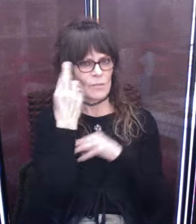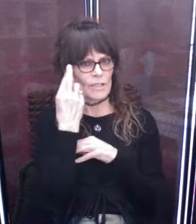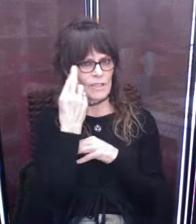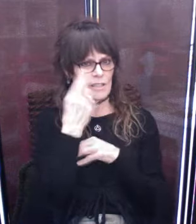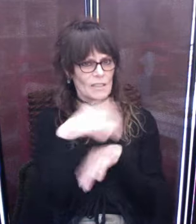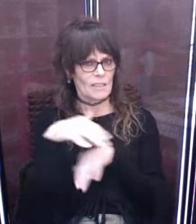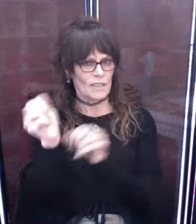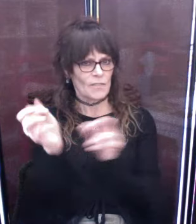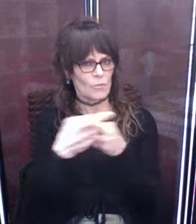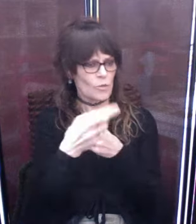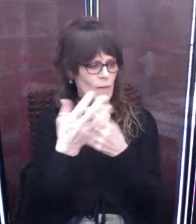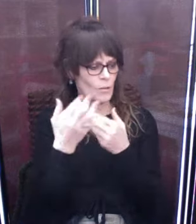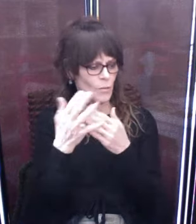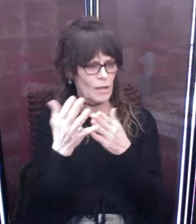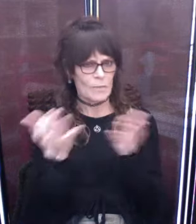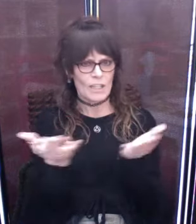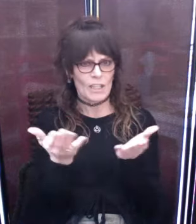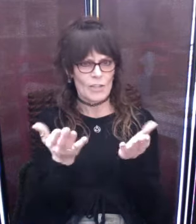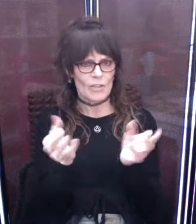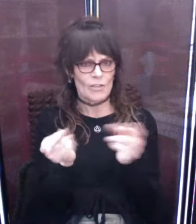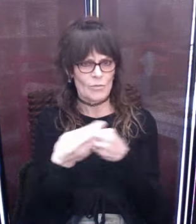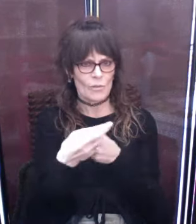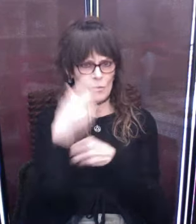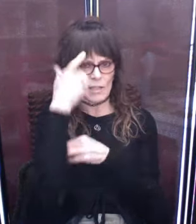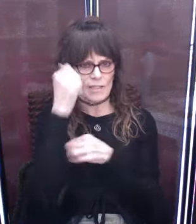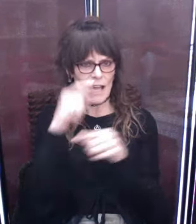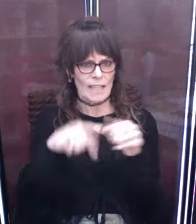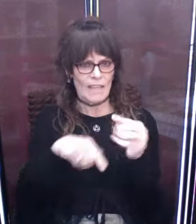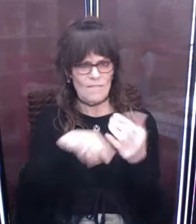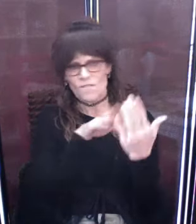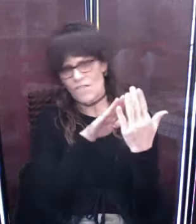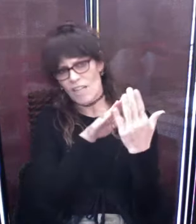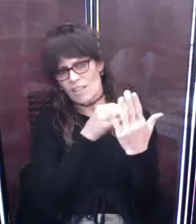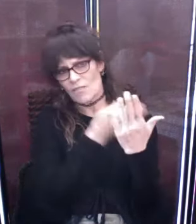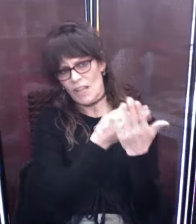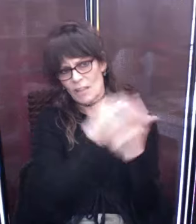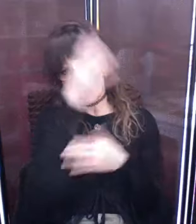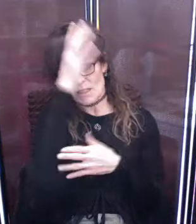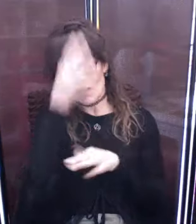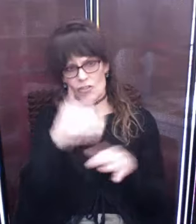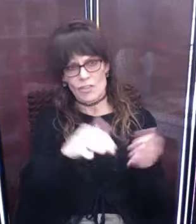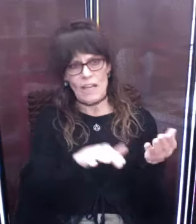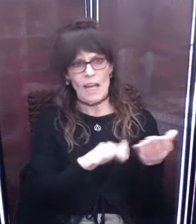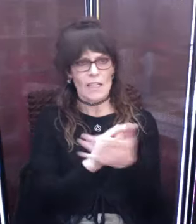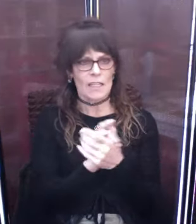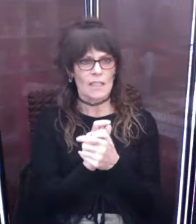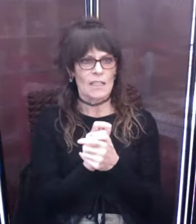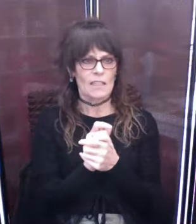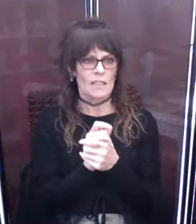I don't want to be in this room right now because I can't face the fact that my father's dying. I was too much of a